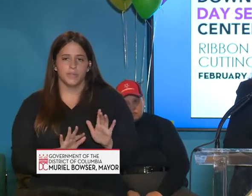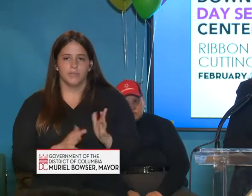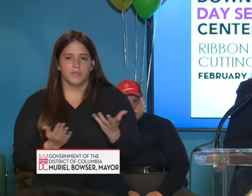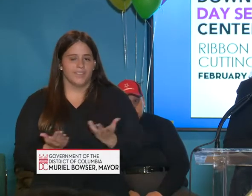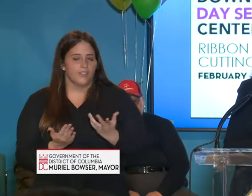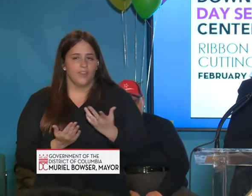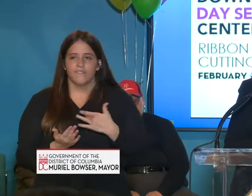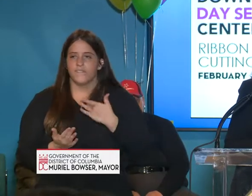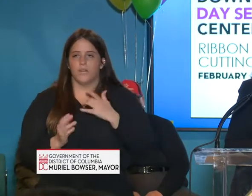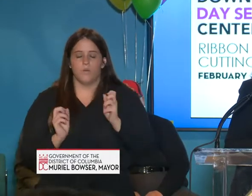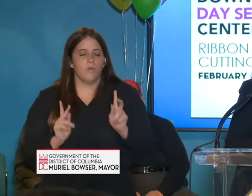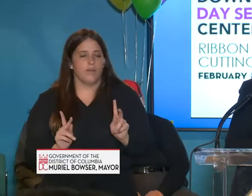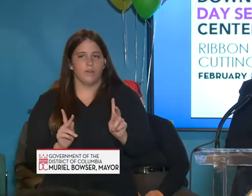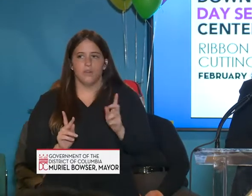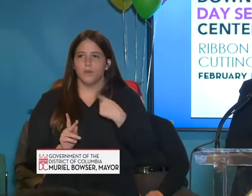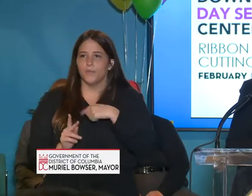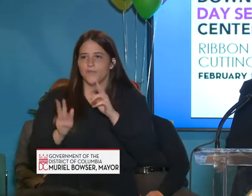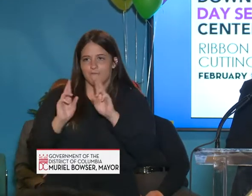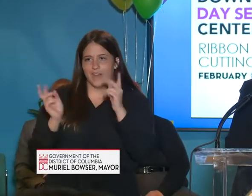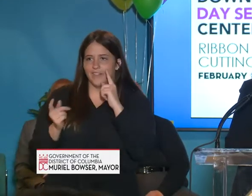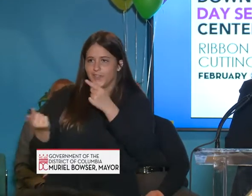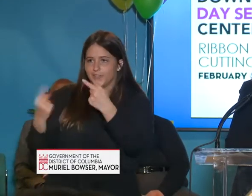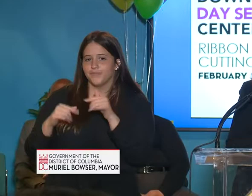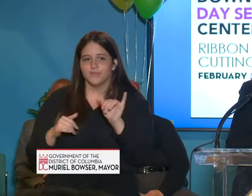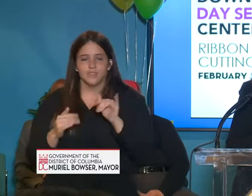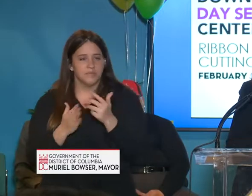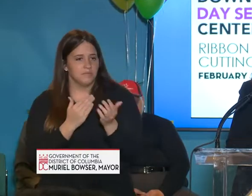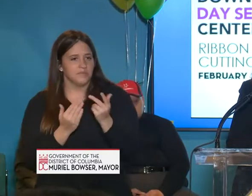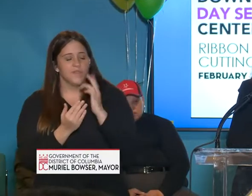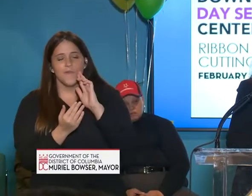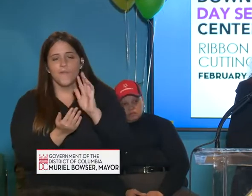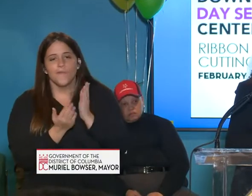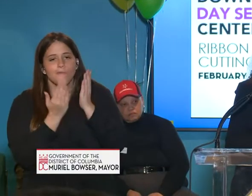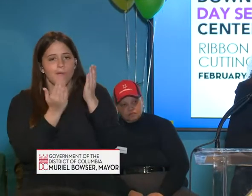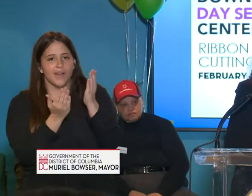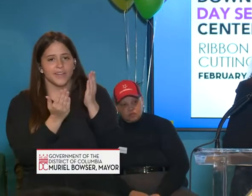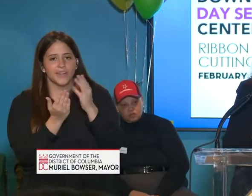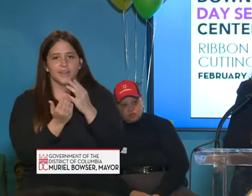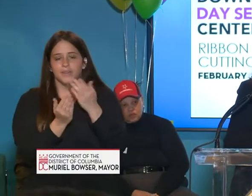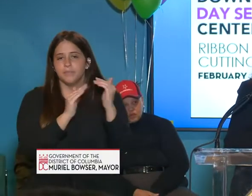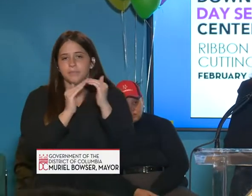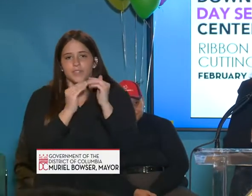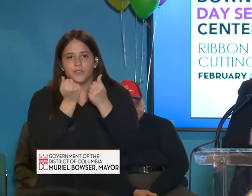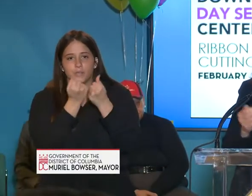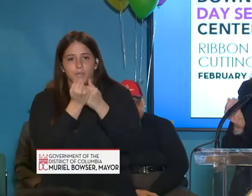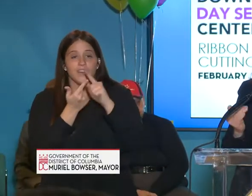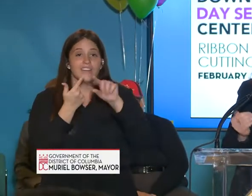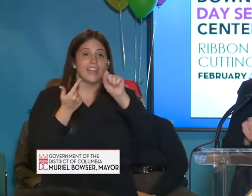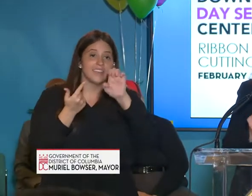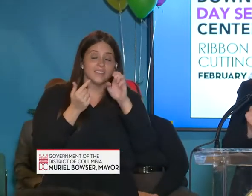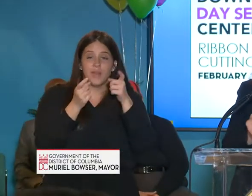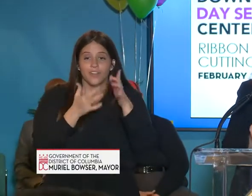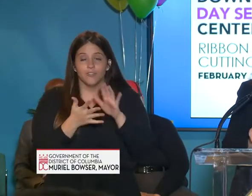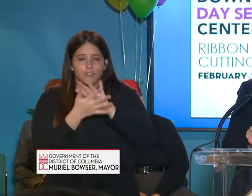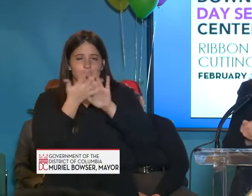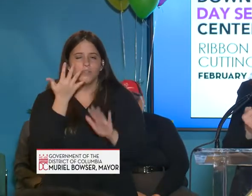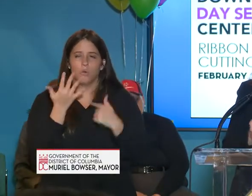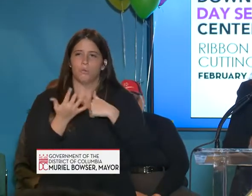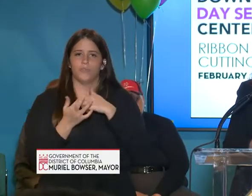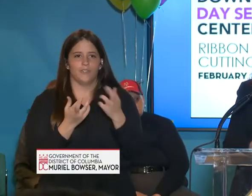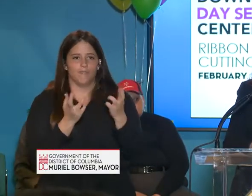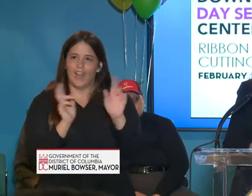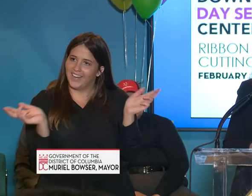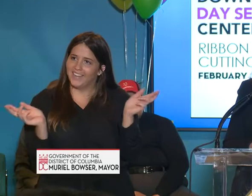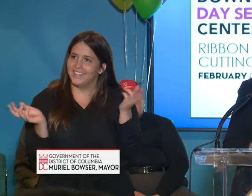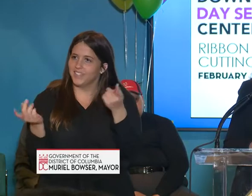to be okay. We're ready for them too. Whether they're welcomed by our peer support specialists, our facilities staff, our case managers, all of us, we are ready,